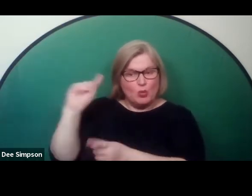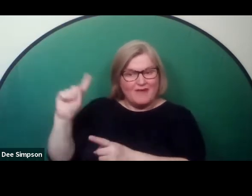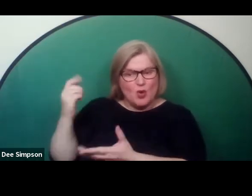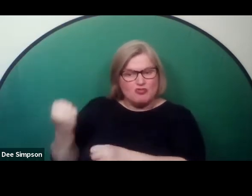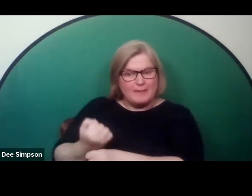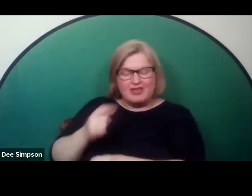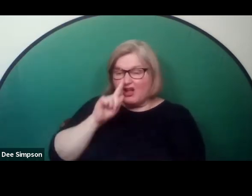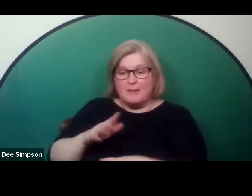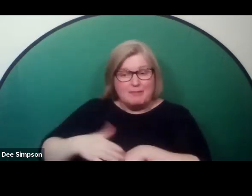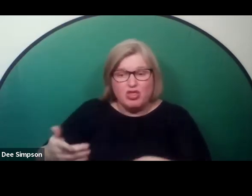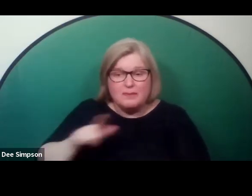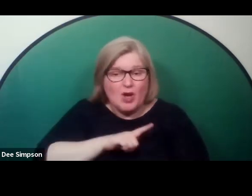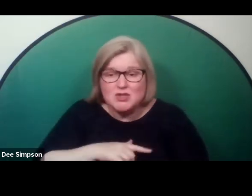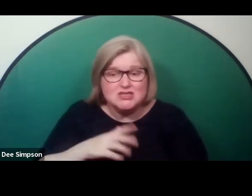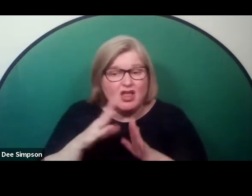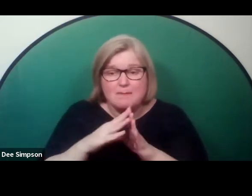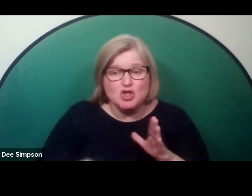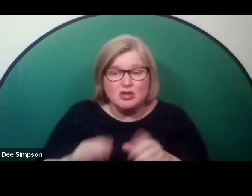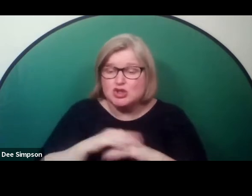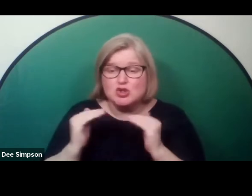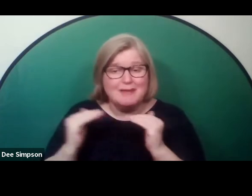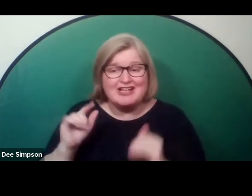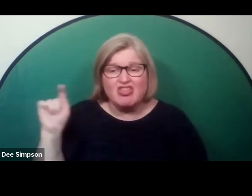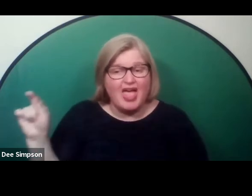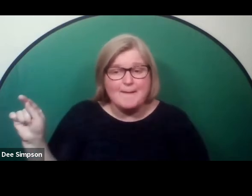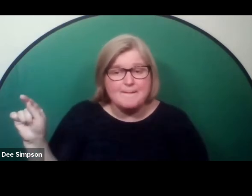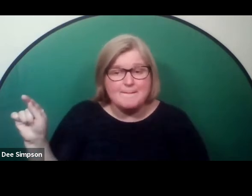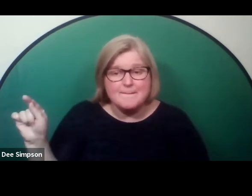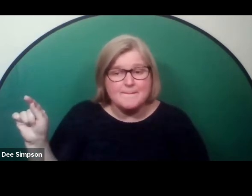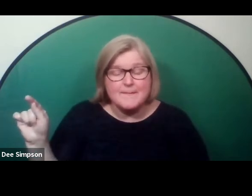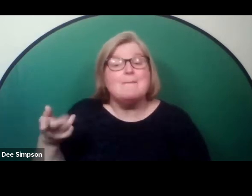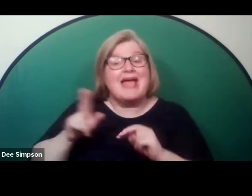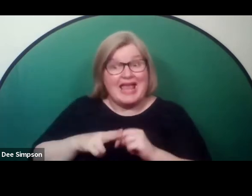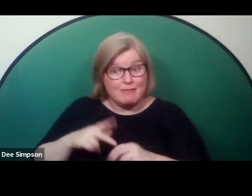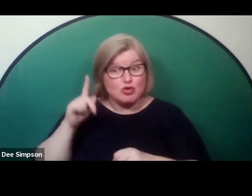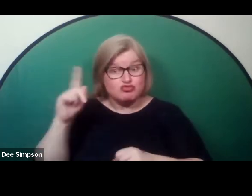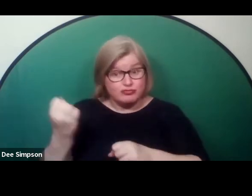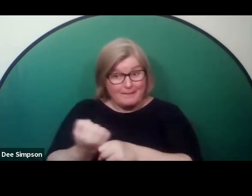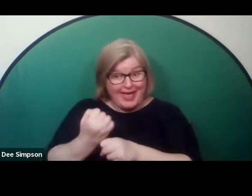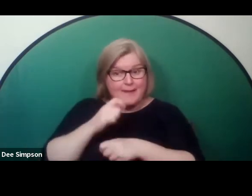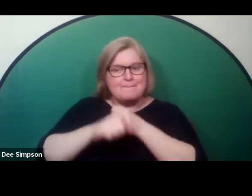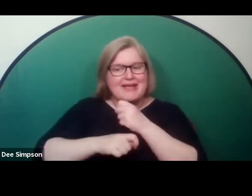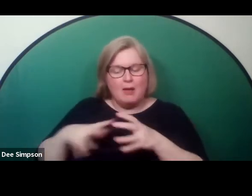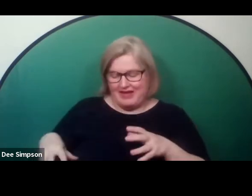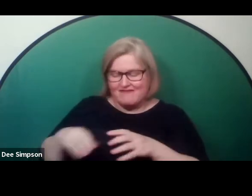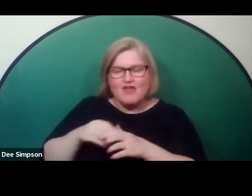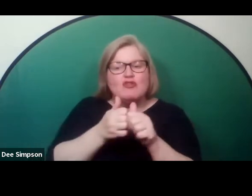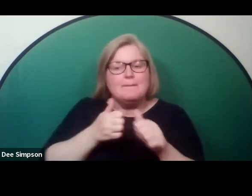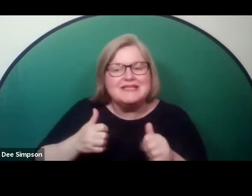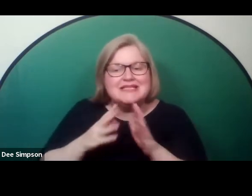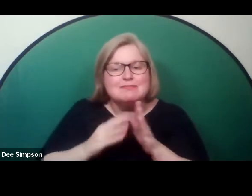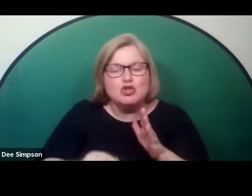part of their model. But if repair could be part of a business model for a